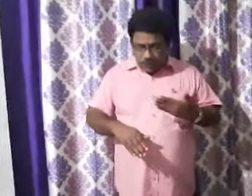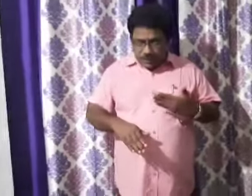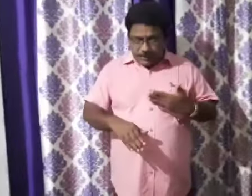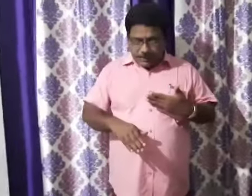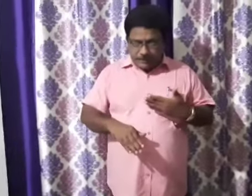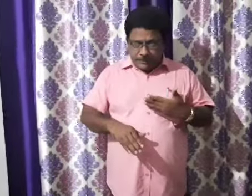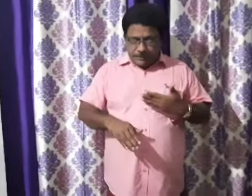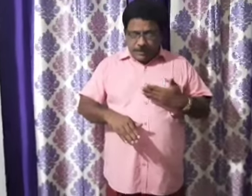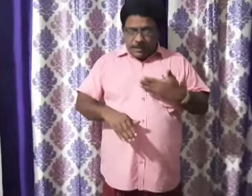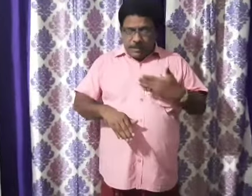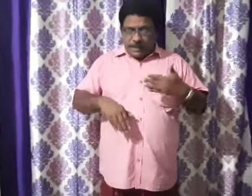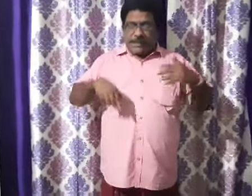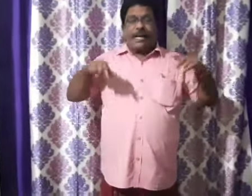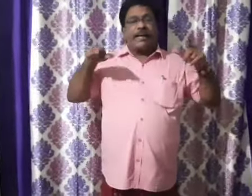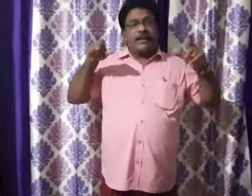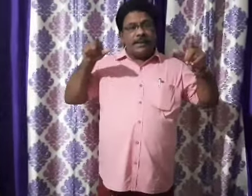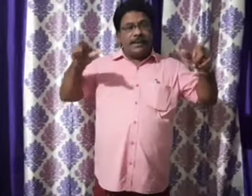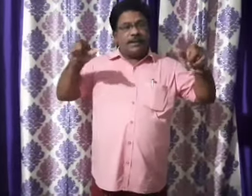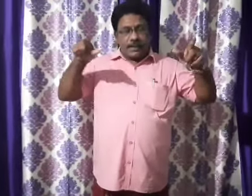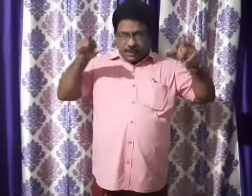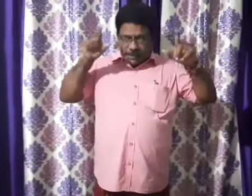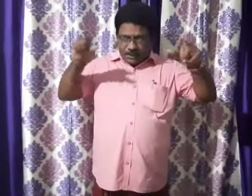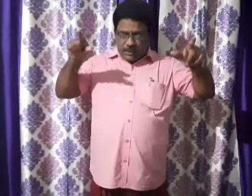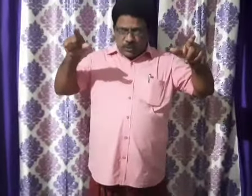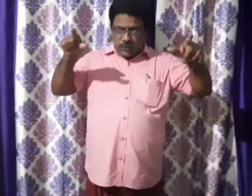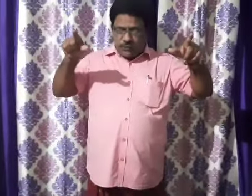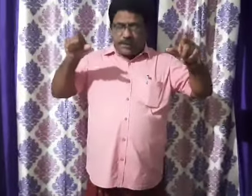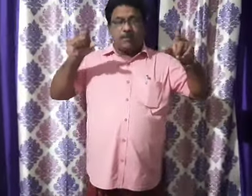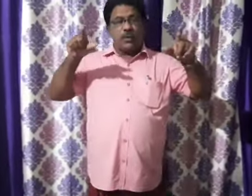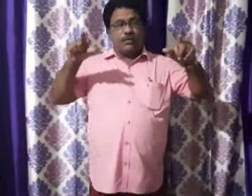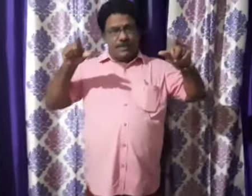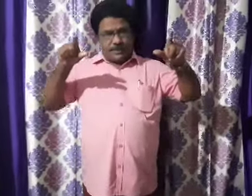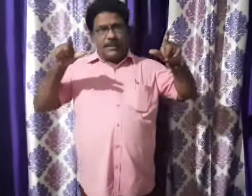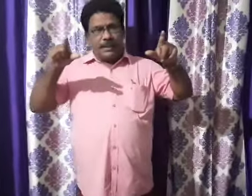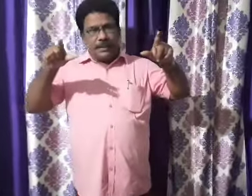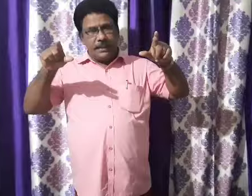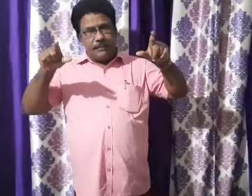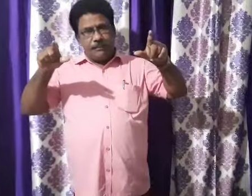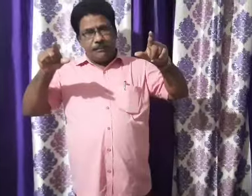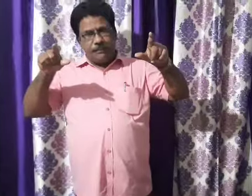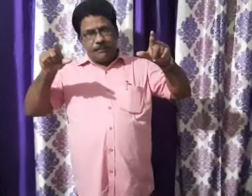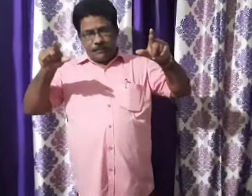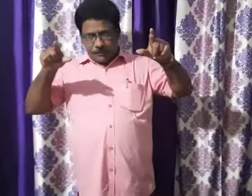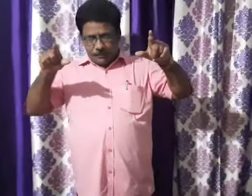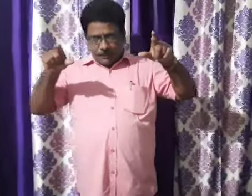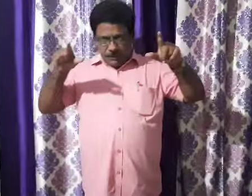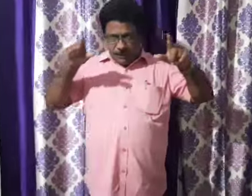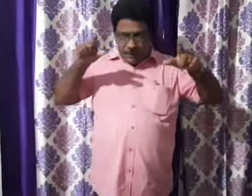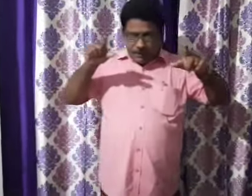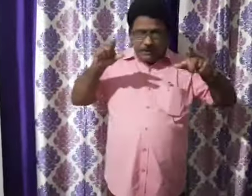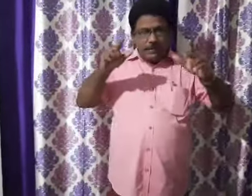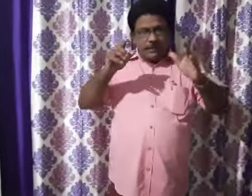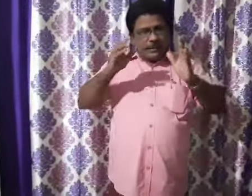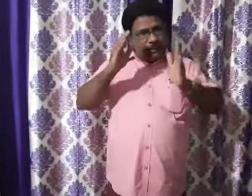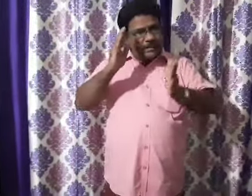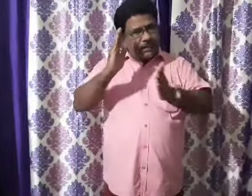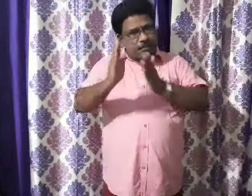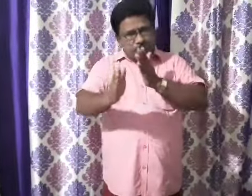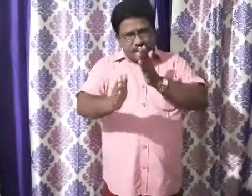work are guaranteed 100 days of employment in a year. Okay? It has one